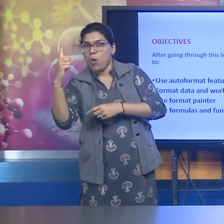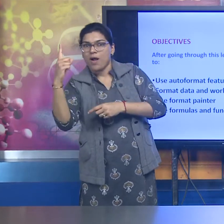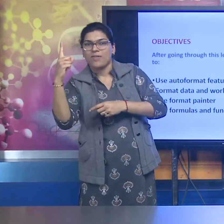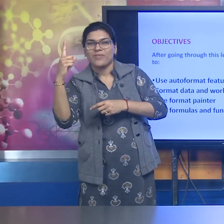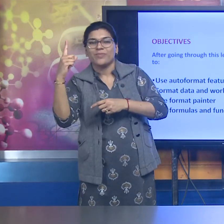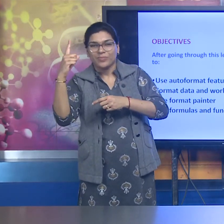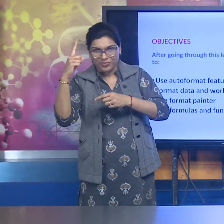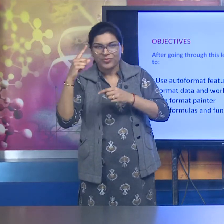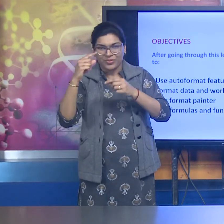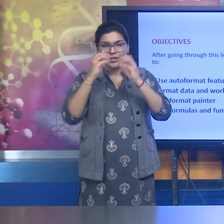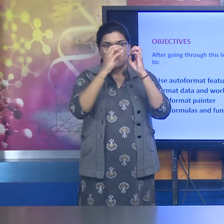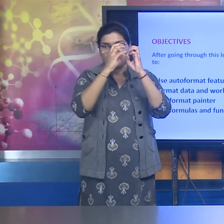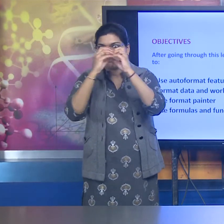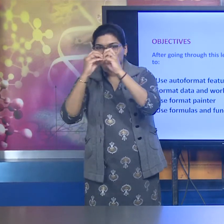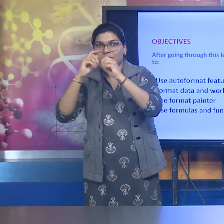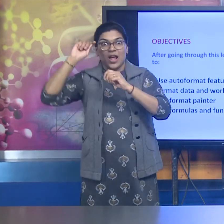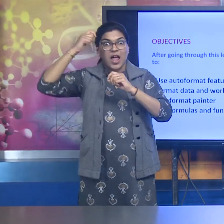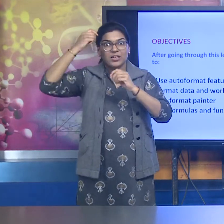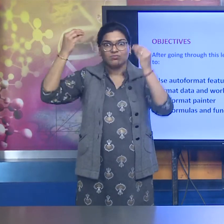Excel required.